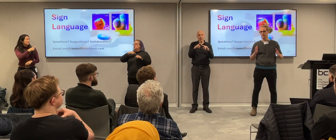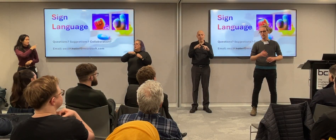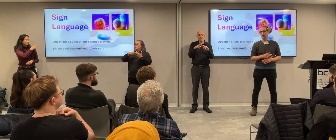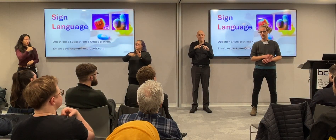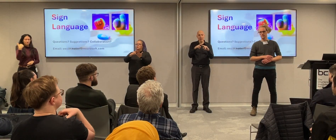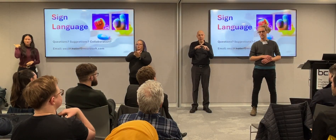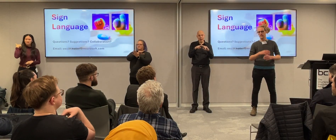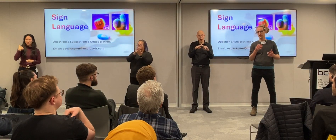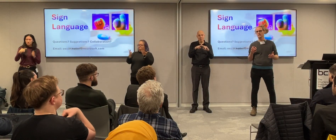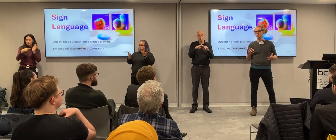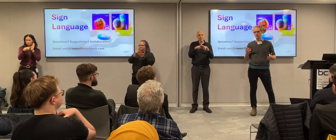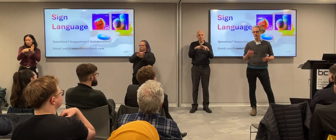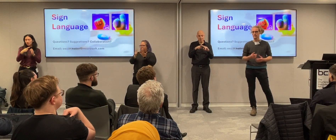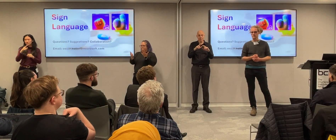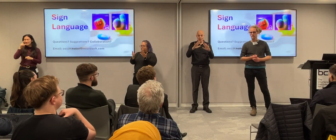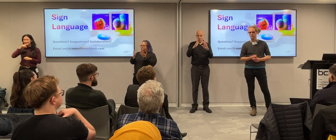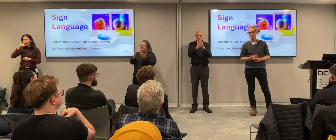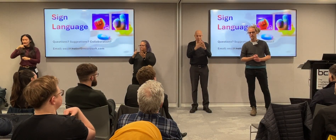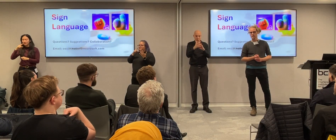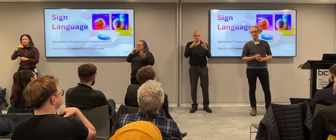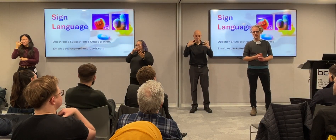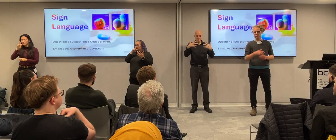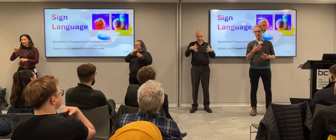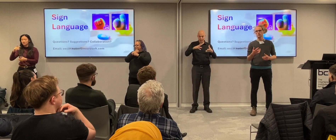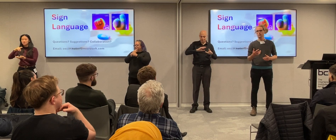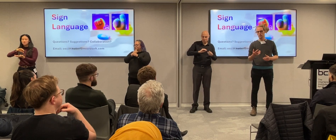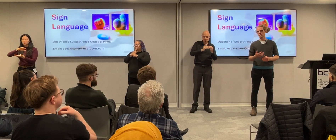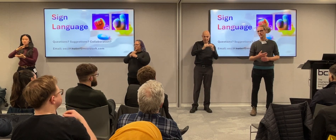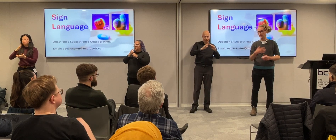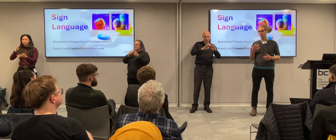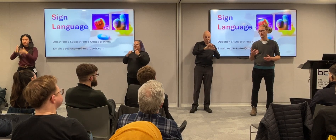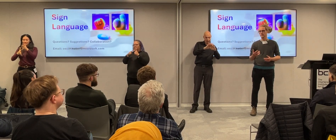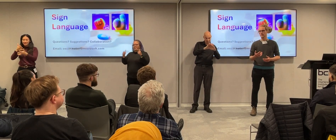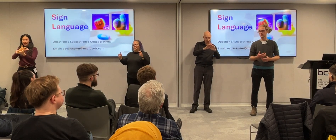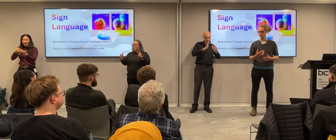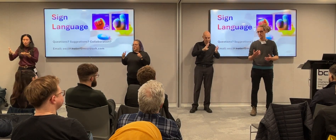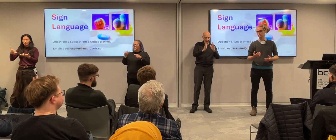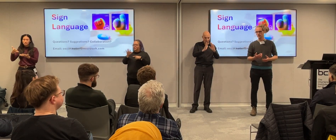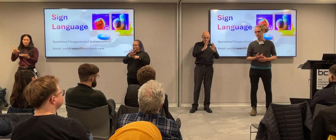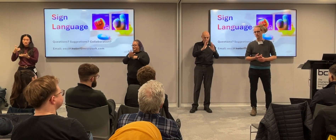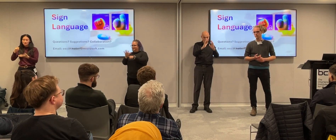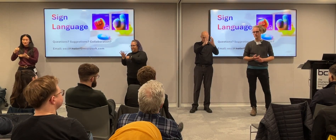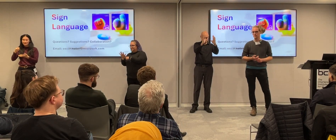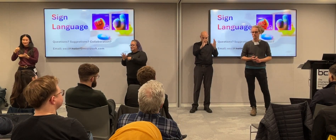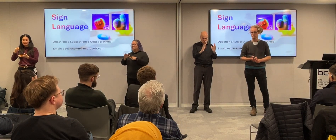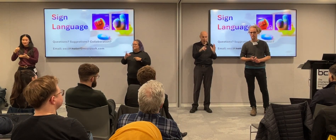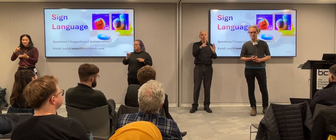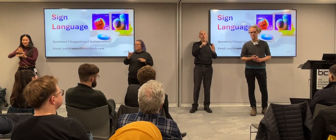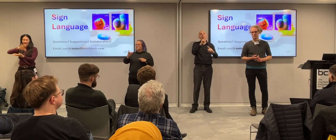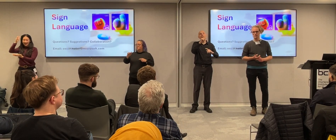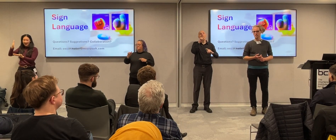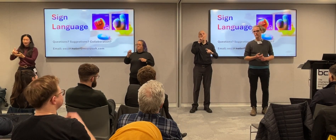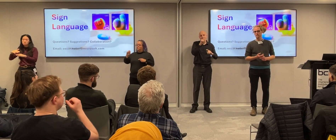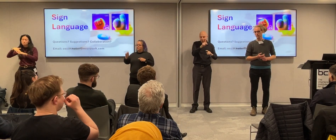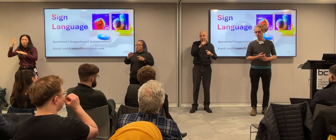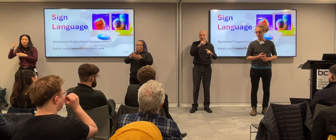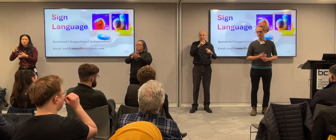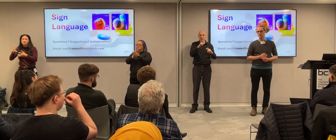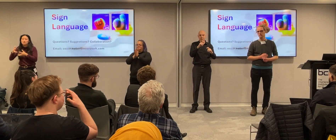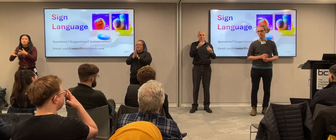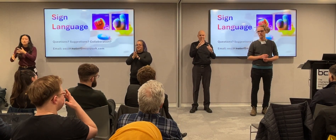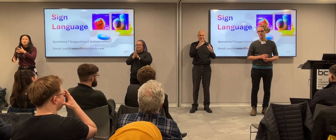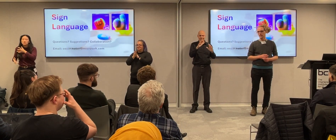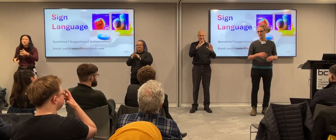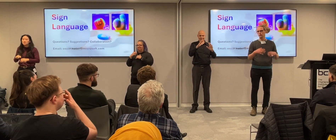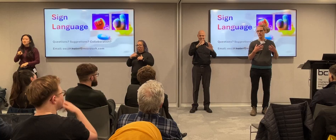of synthetically generated sign language footage. At that point, kind of jitter really becomes not so